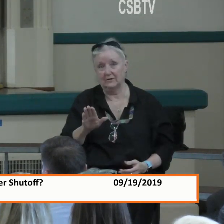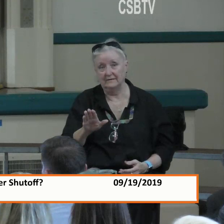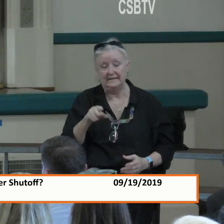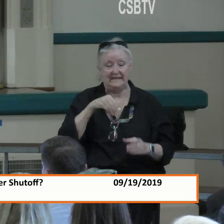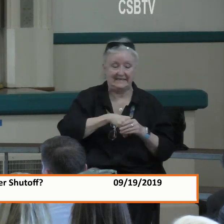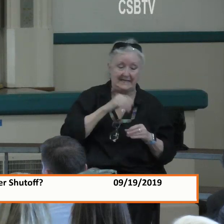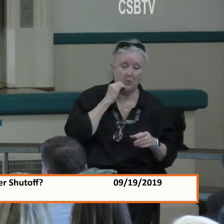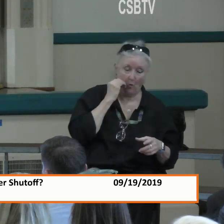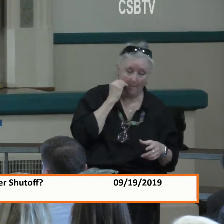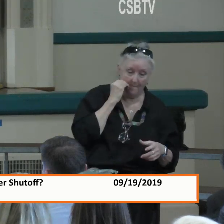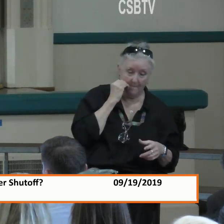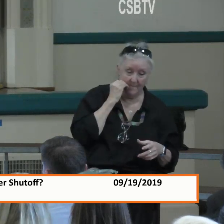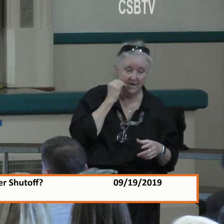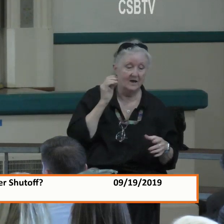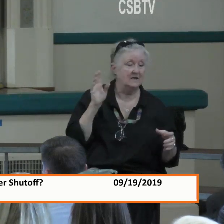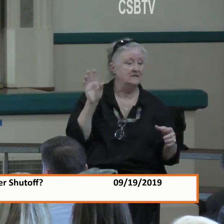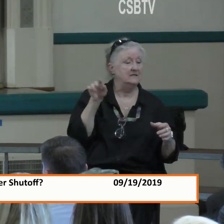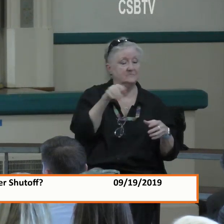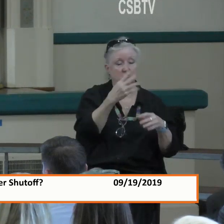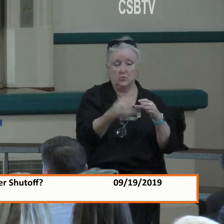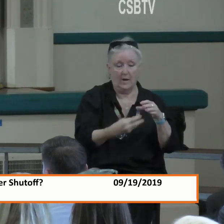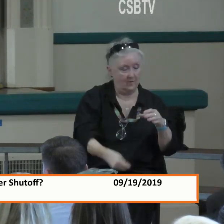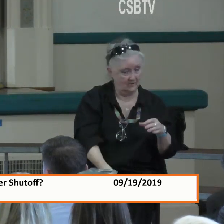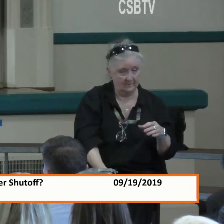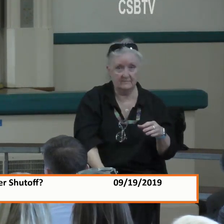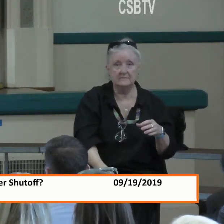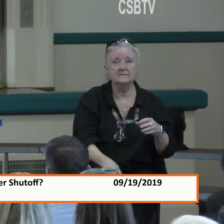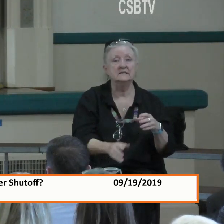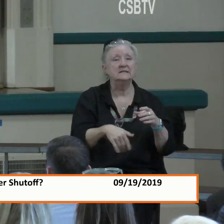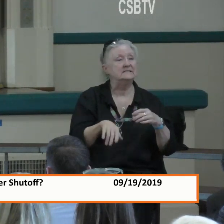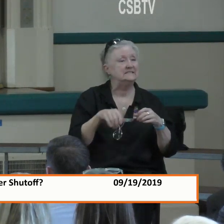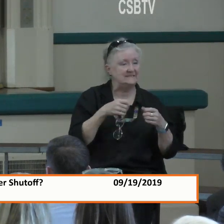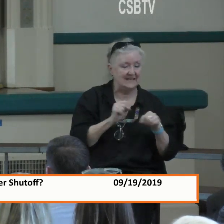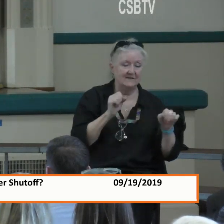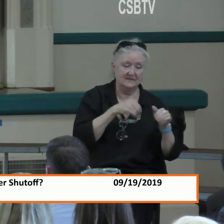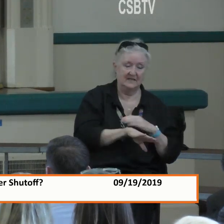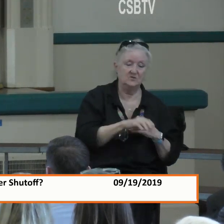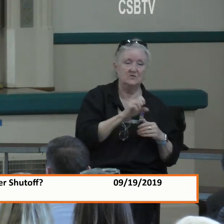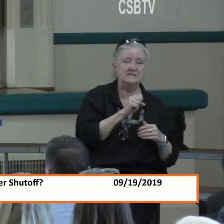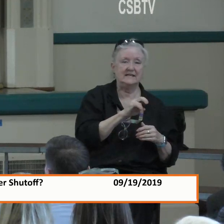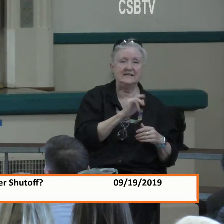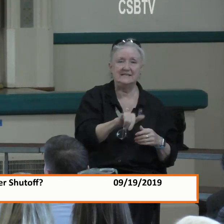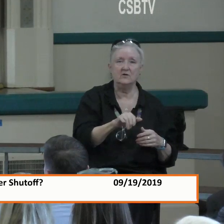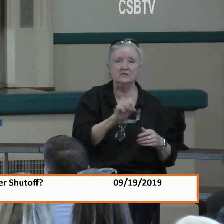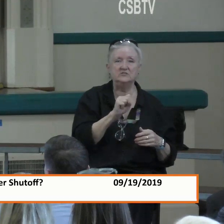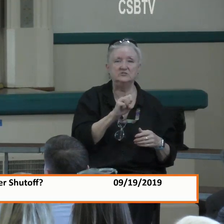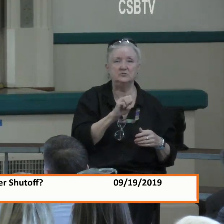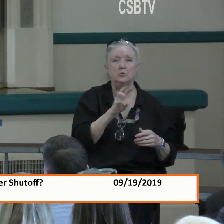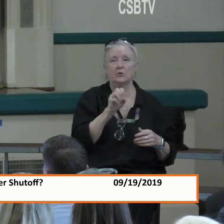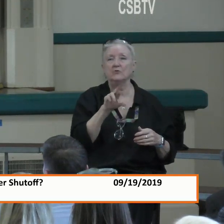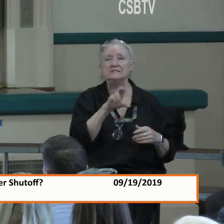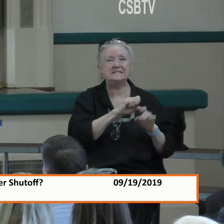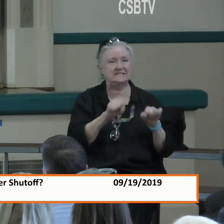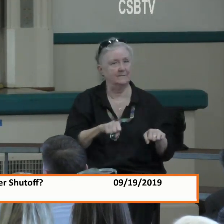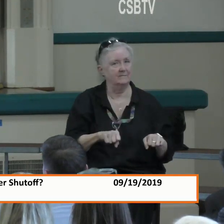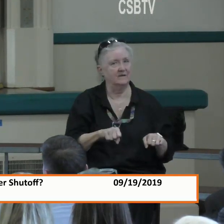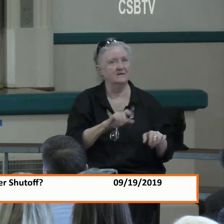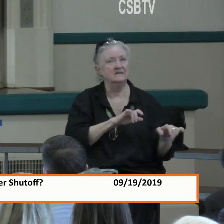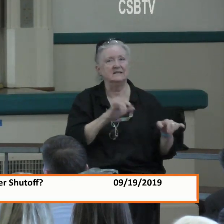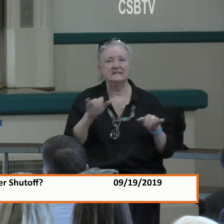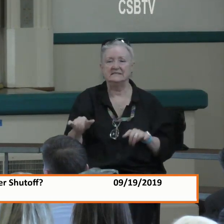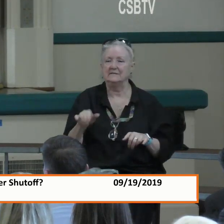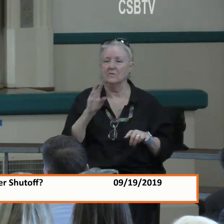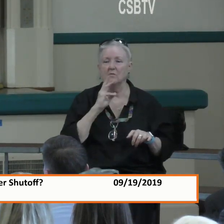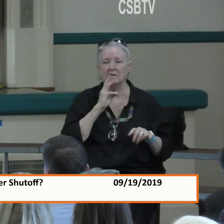your home. It's going to go down the drain safely to the sanitary sewer system. The Montecito Sanitary District, very similar to Montecito